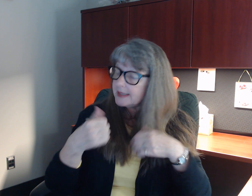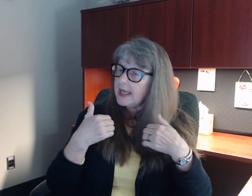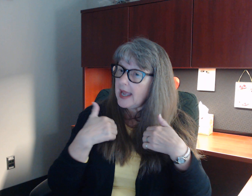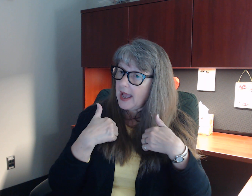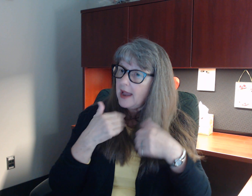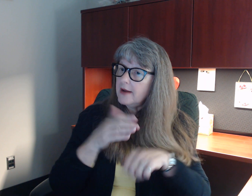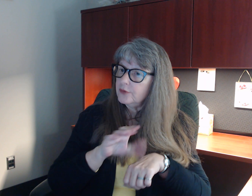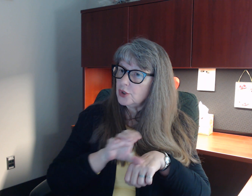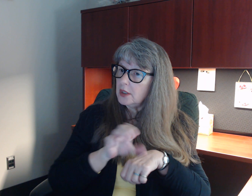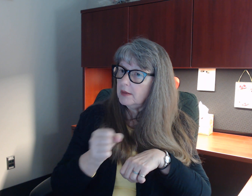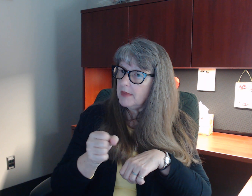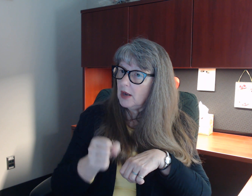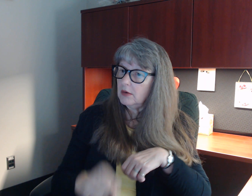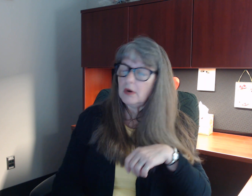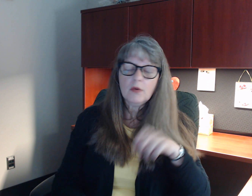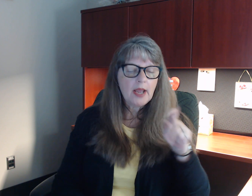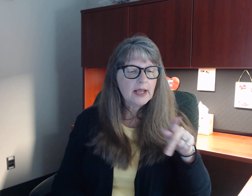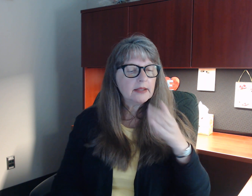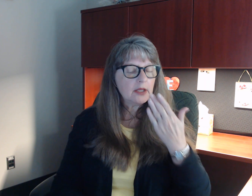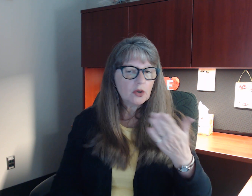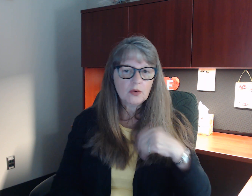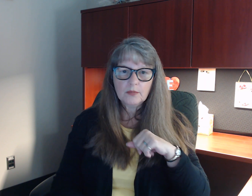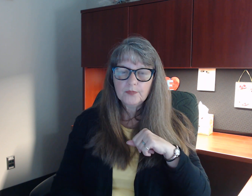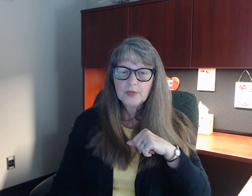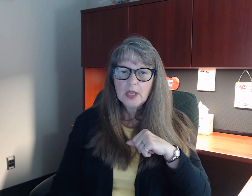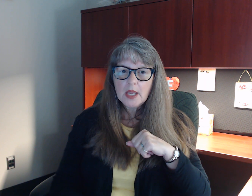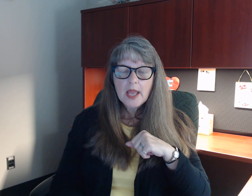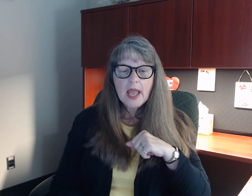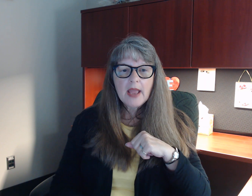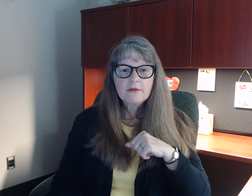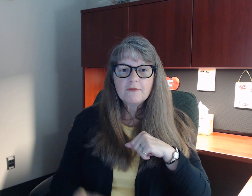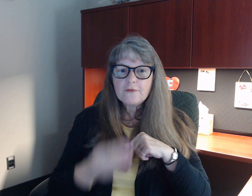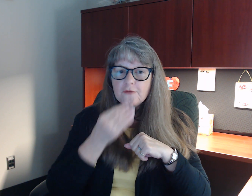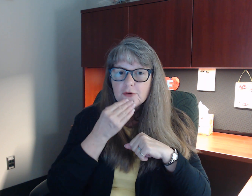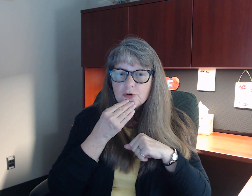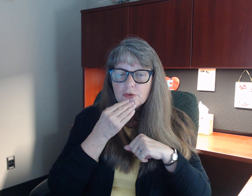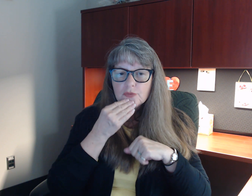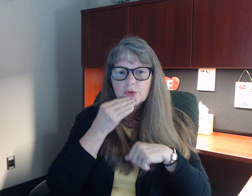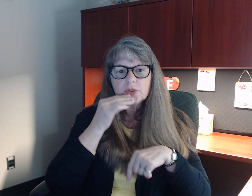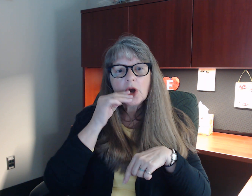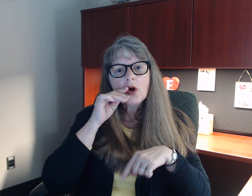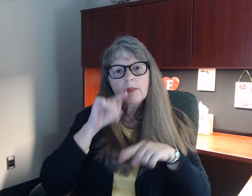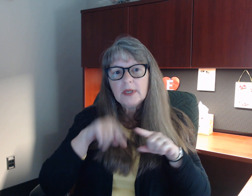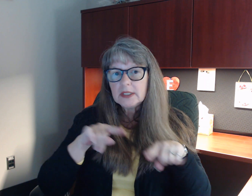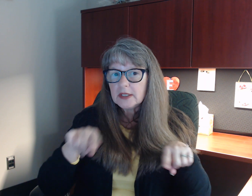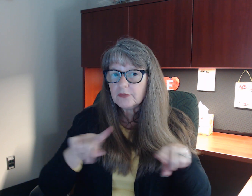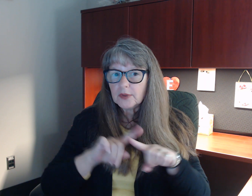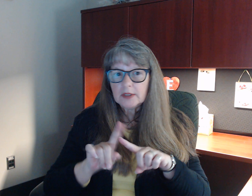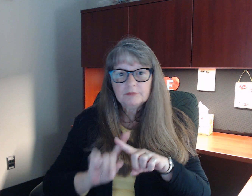I have chocolate milk. Okay, thank you. And food, there's so many different